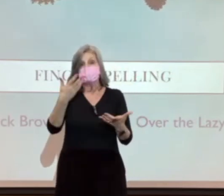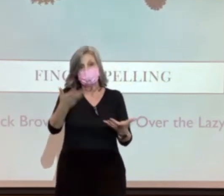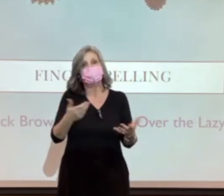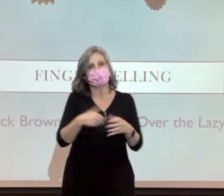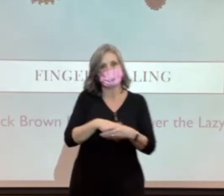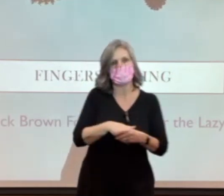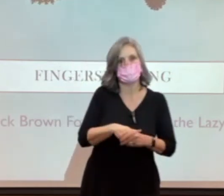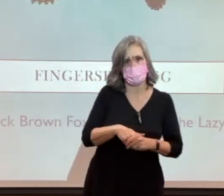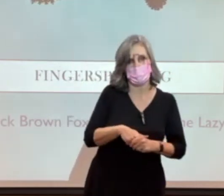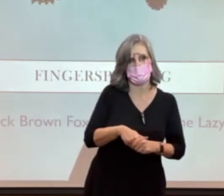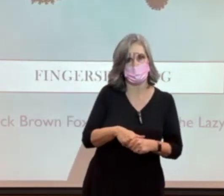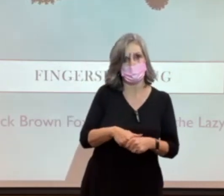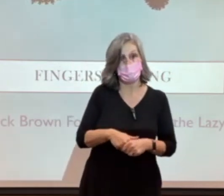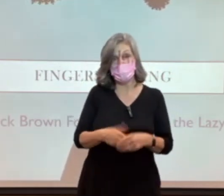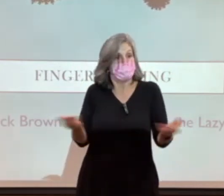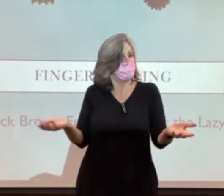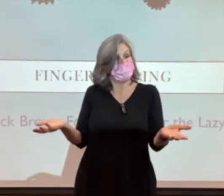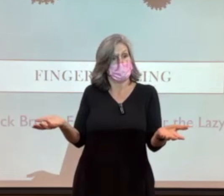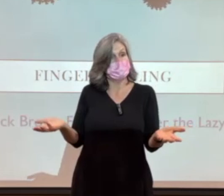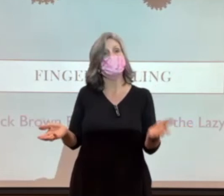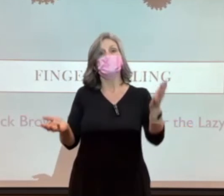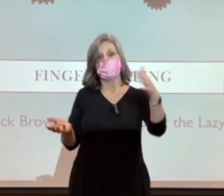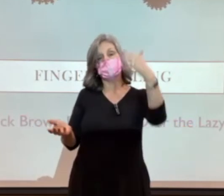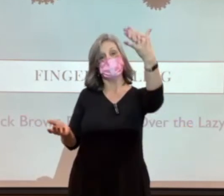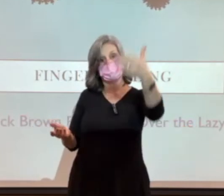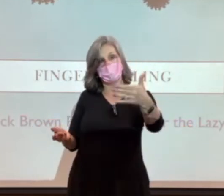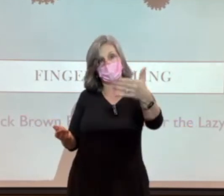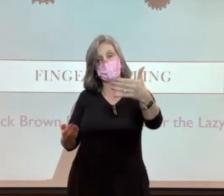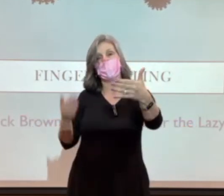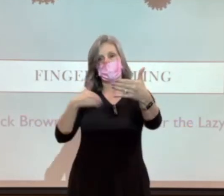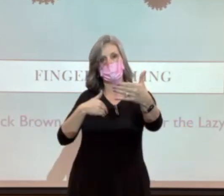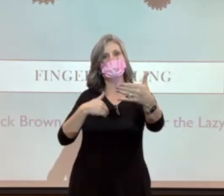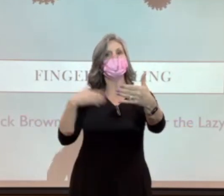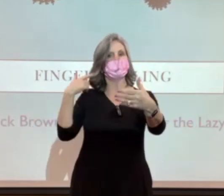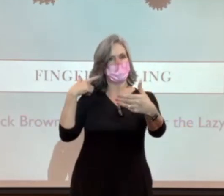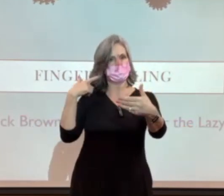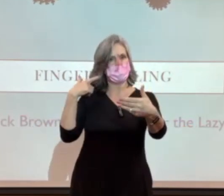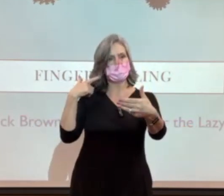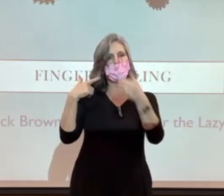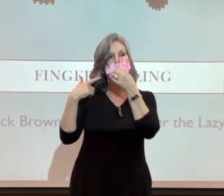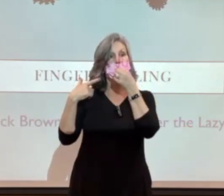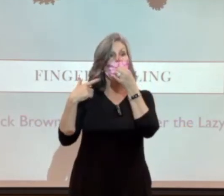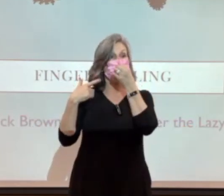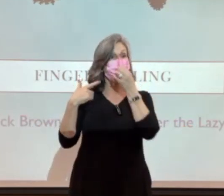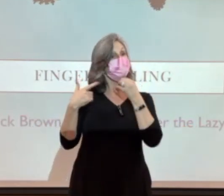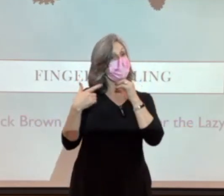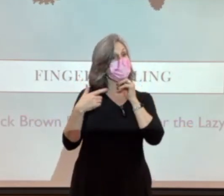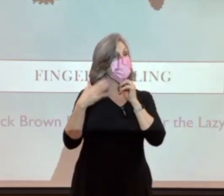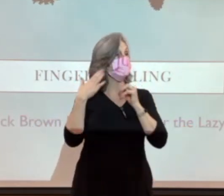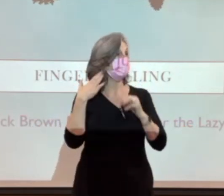easiest way for us to communicate with you? And then they'll be as honest, I just need you to look at me. I can hear you pretty well. I have my hearing aids. Or some people might say, I'm deaf in